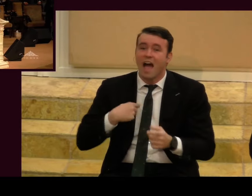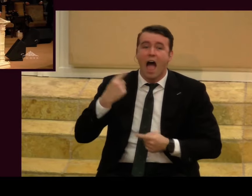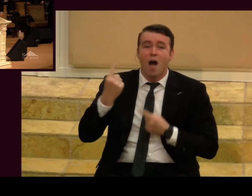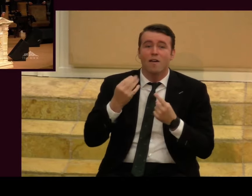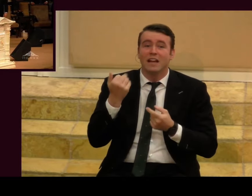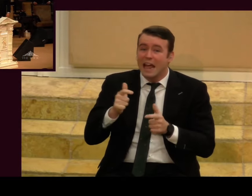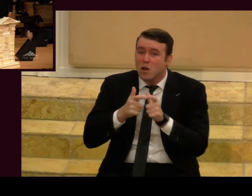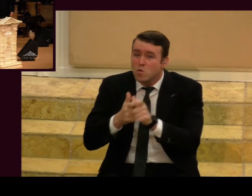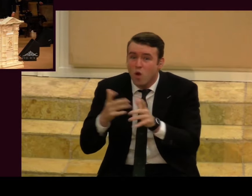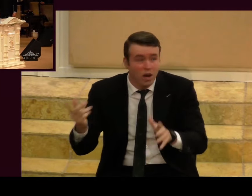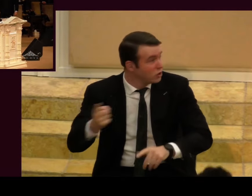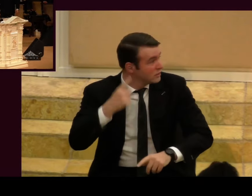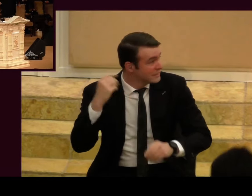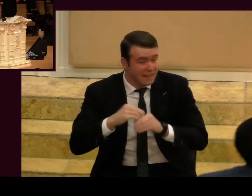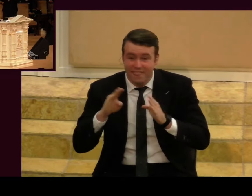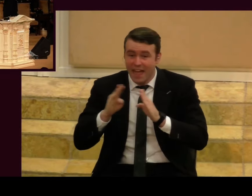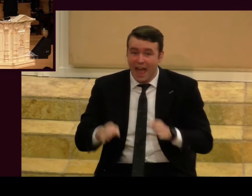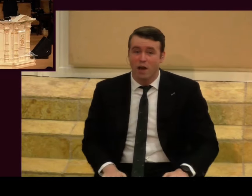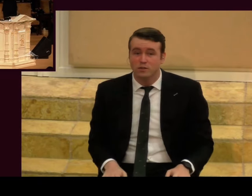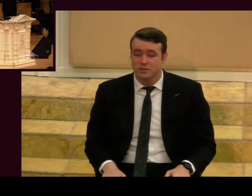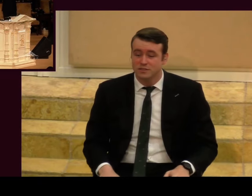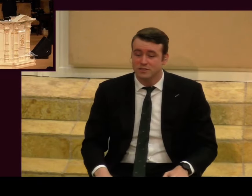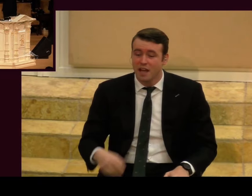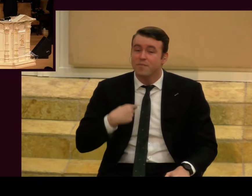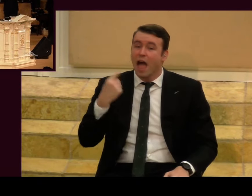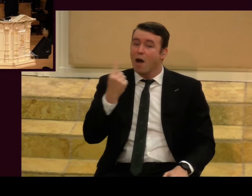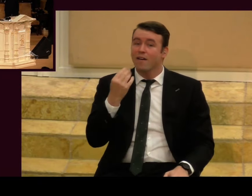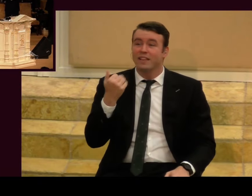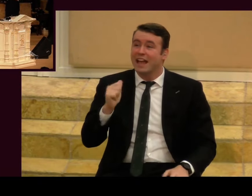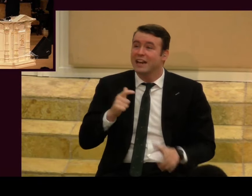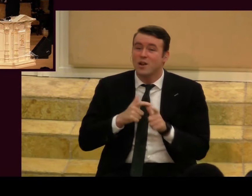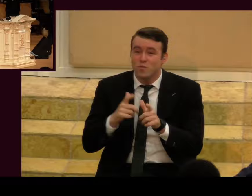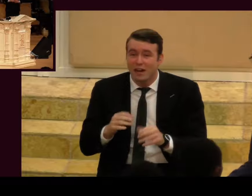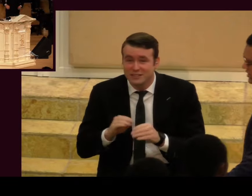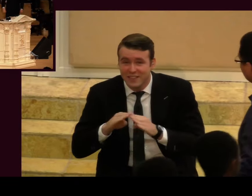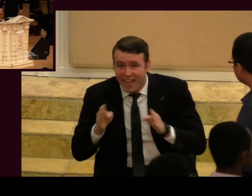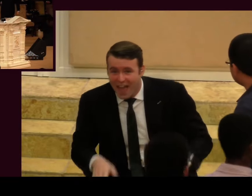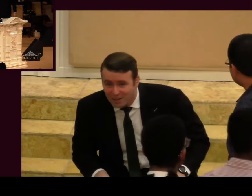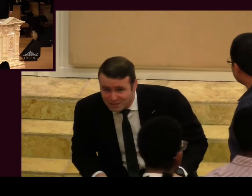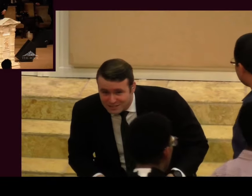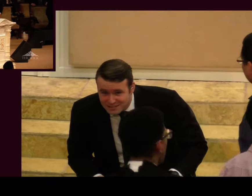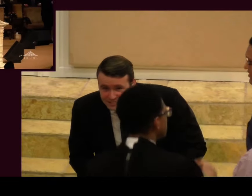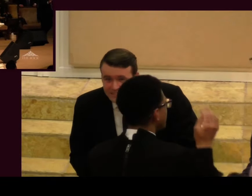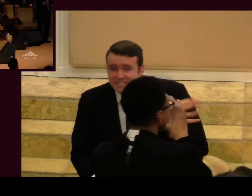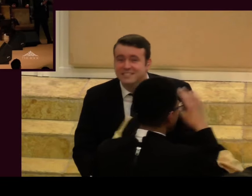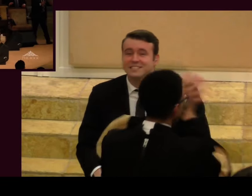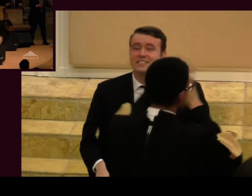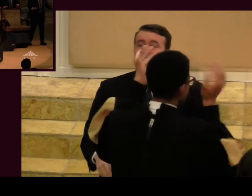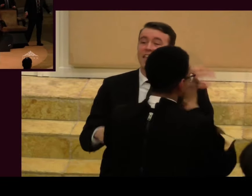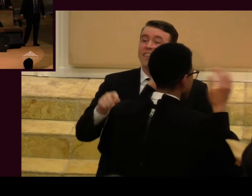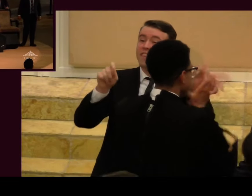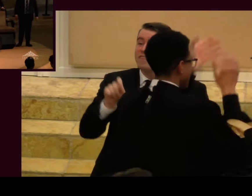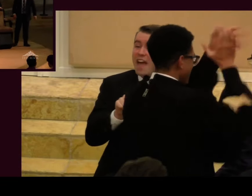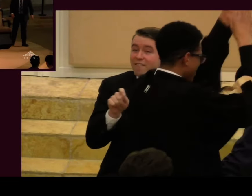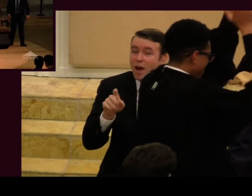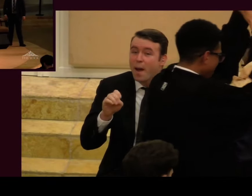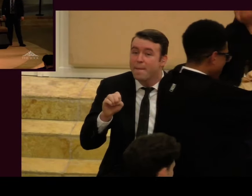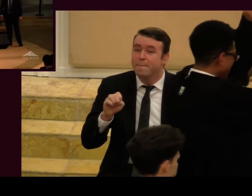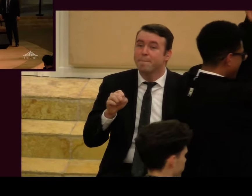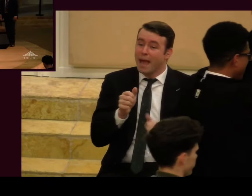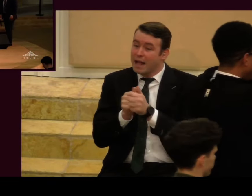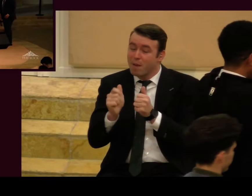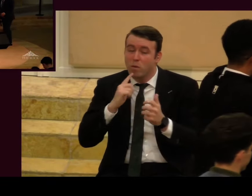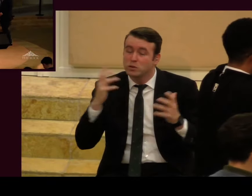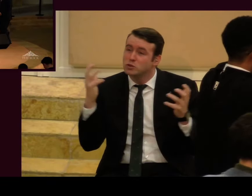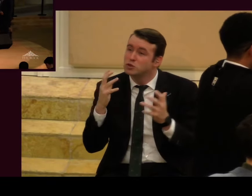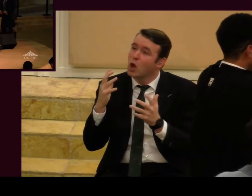I wonder if there's any runners in the house. I wonder if there's any runners in the house. Therefore, being